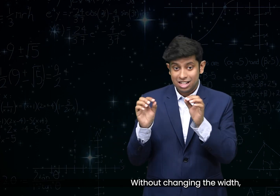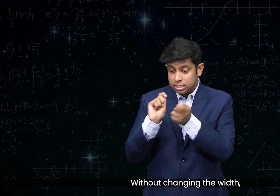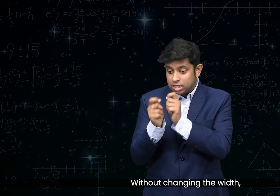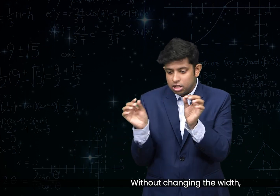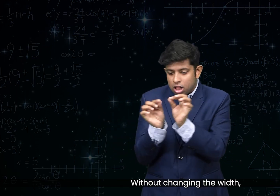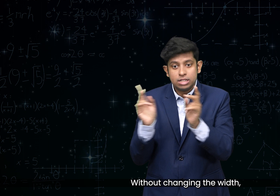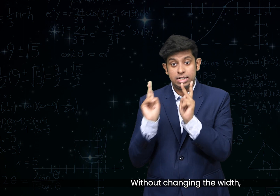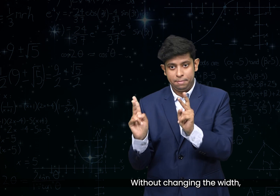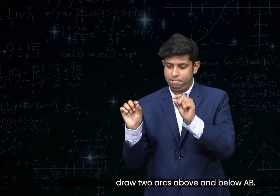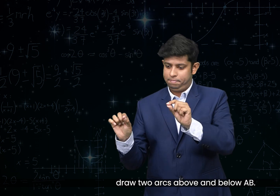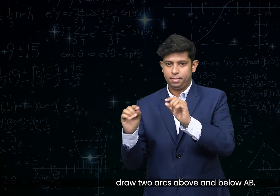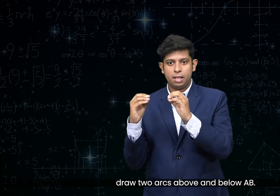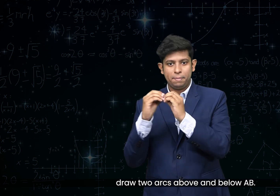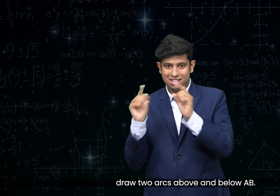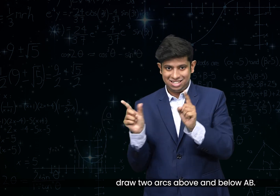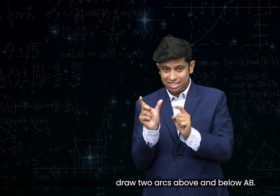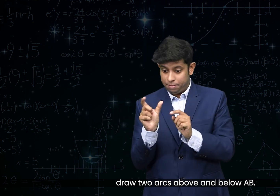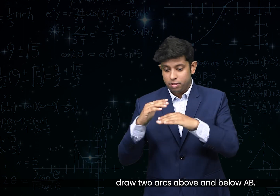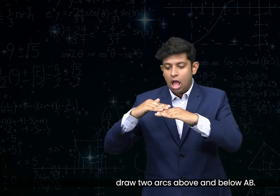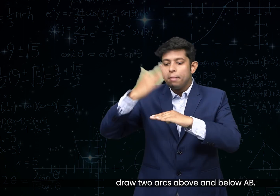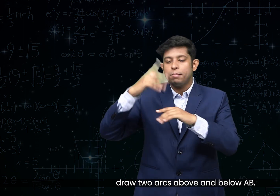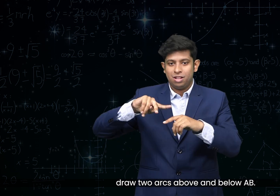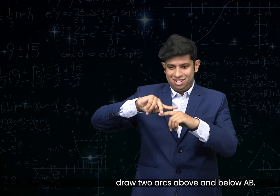Without changing the width, draw two arcs above and below AB.